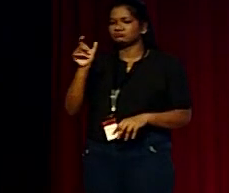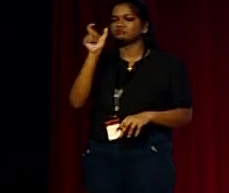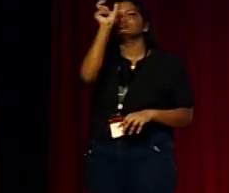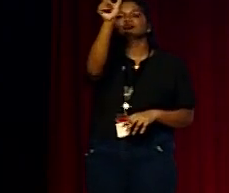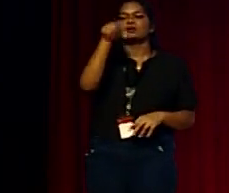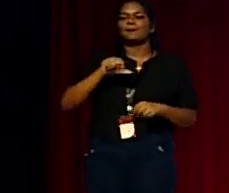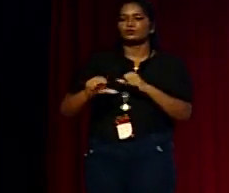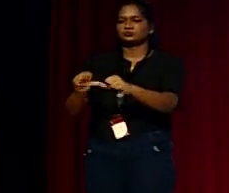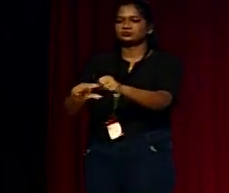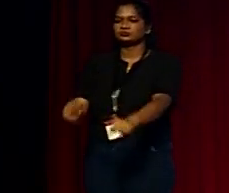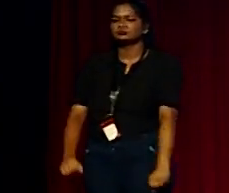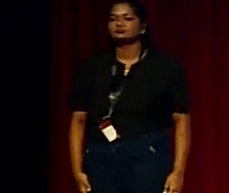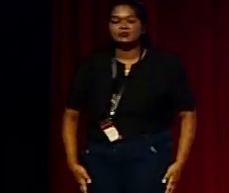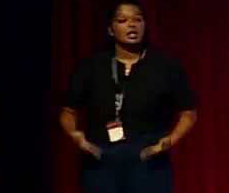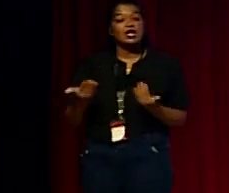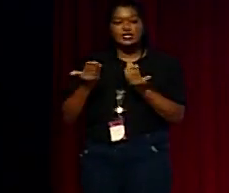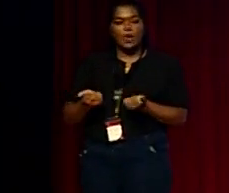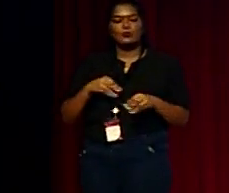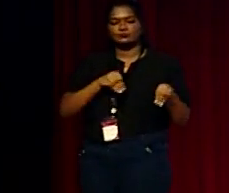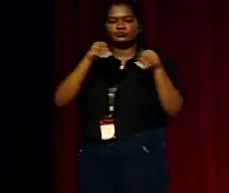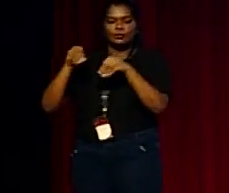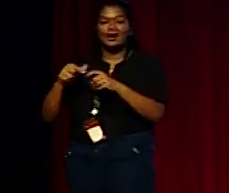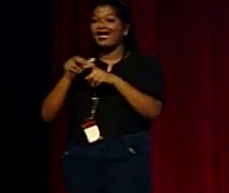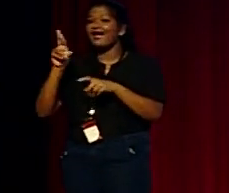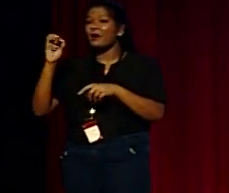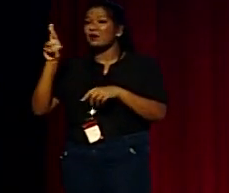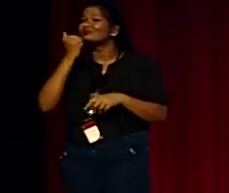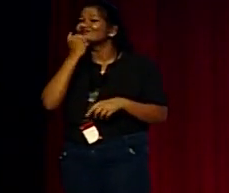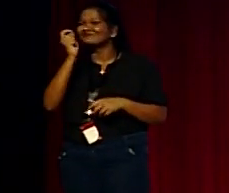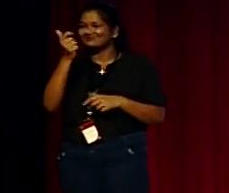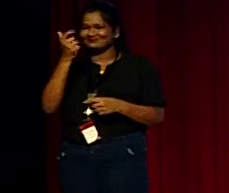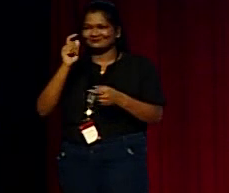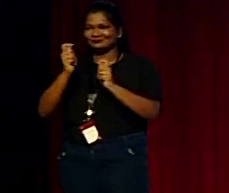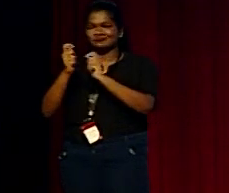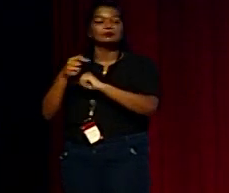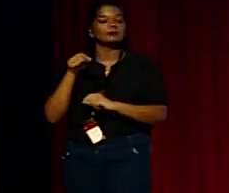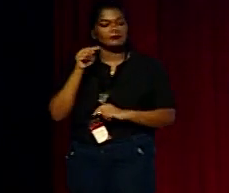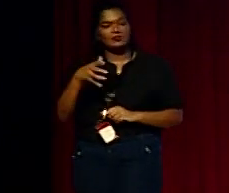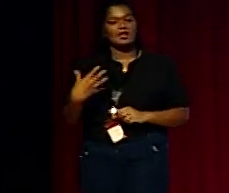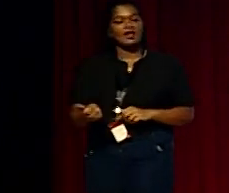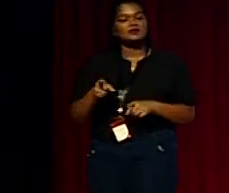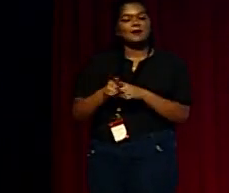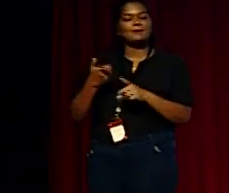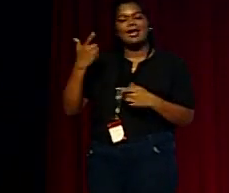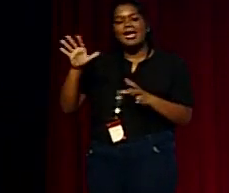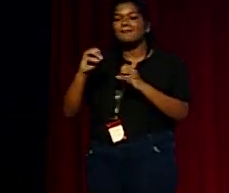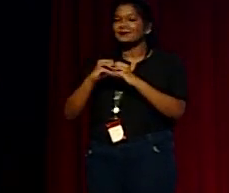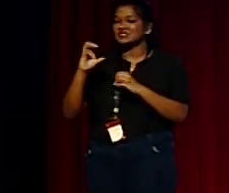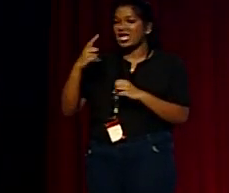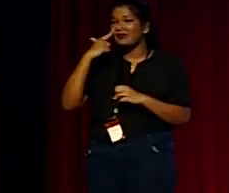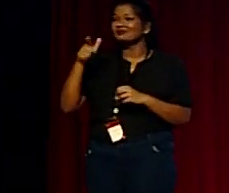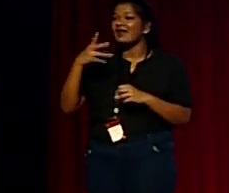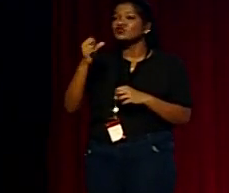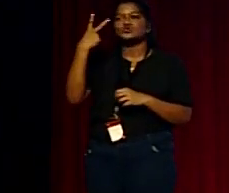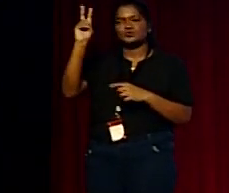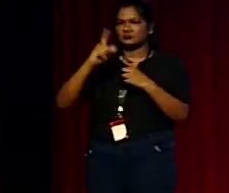selection process basically. So now move into the error parts and error correction part. So in any BCI speller, there are 2